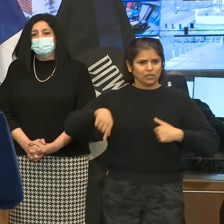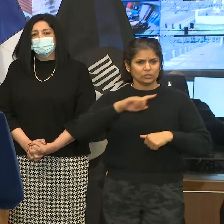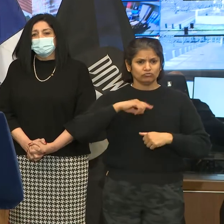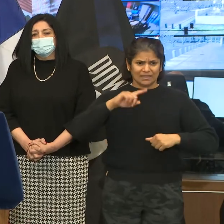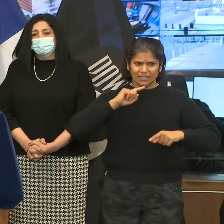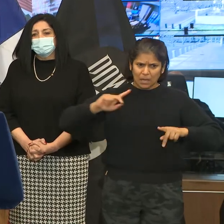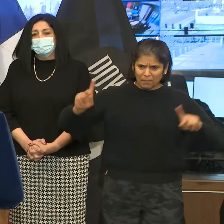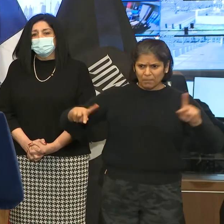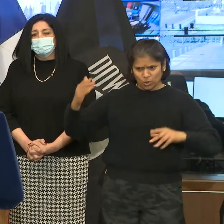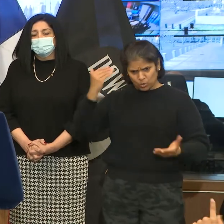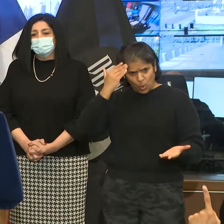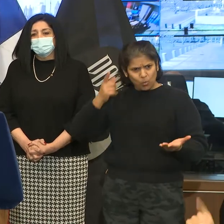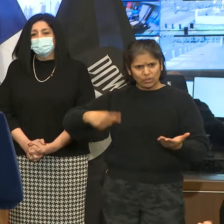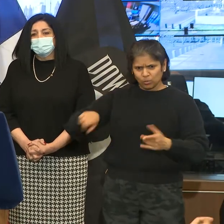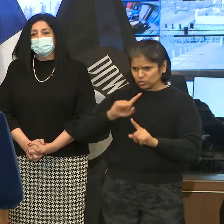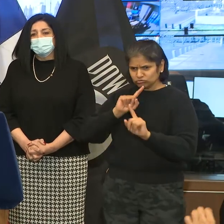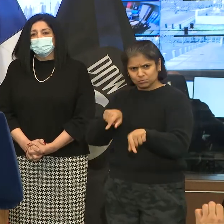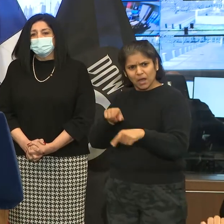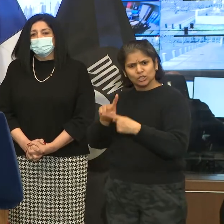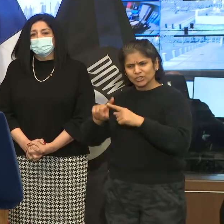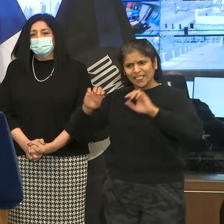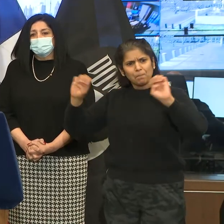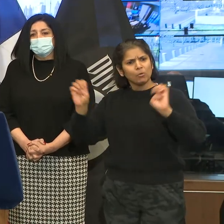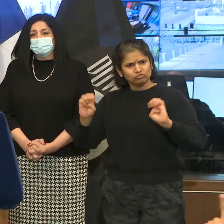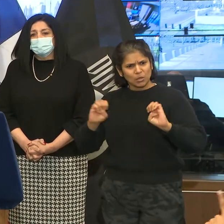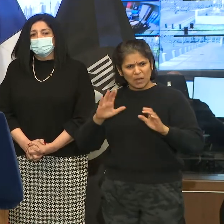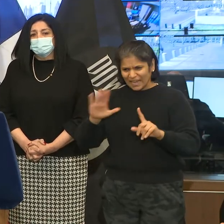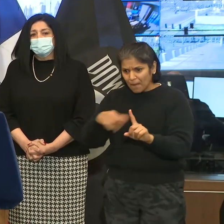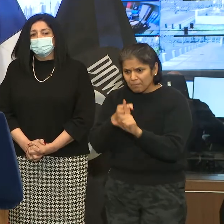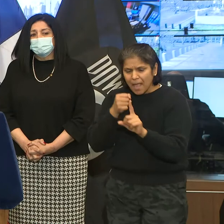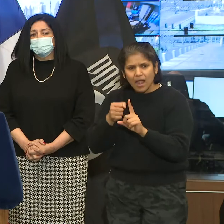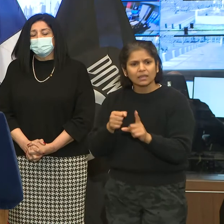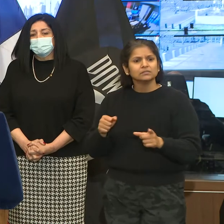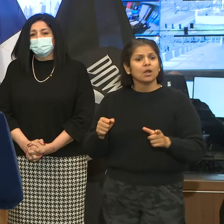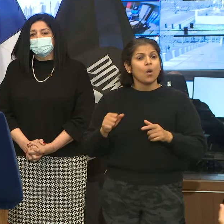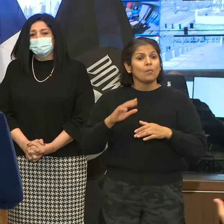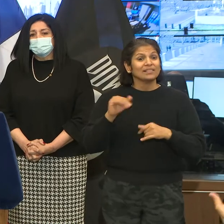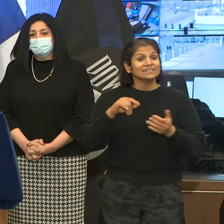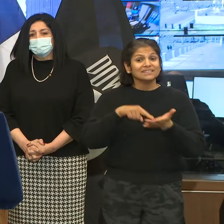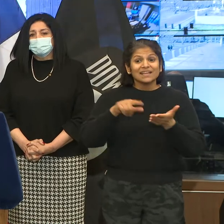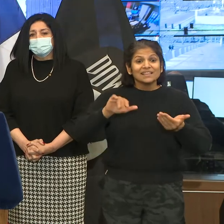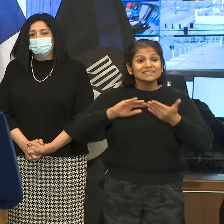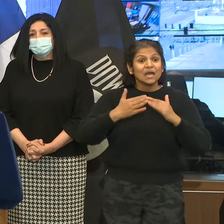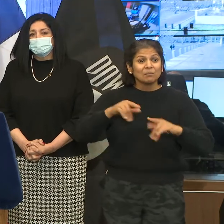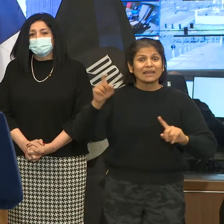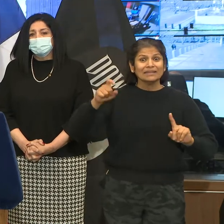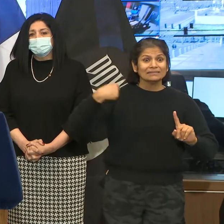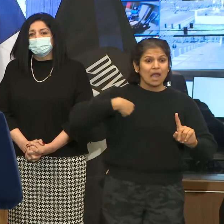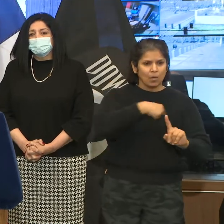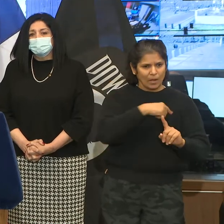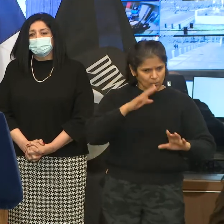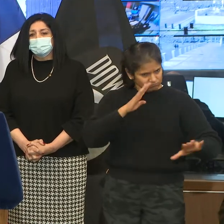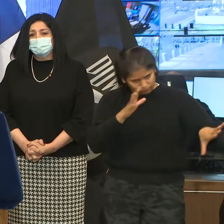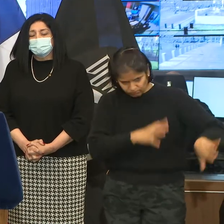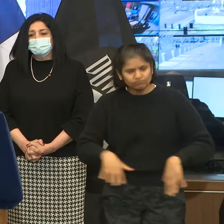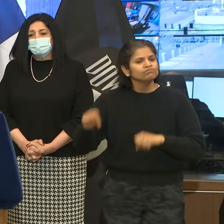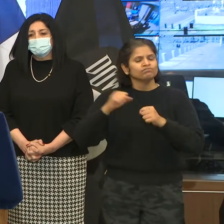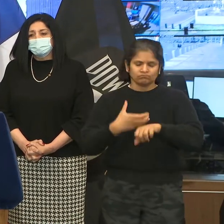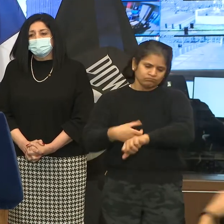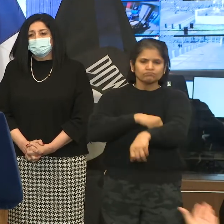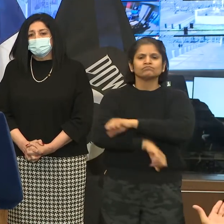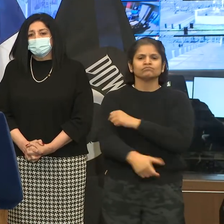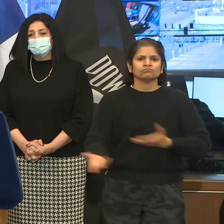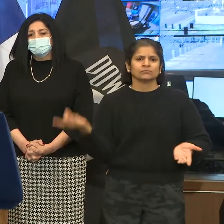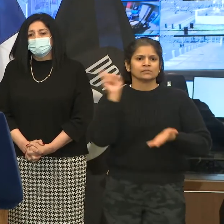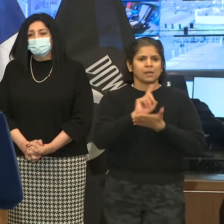city. When New York City needs us, we will continue to be here. During my time at Emergency Management, I have had the pleasure to work